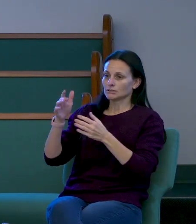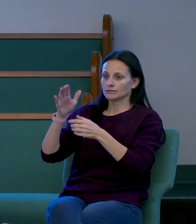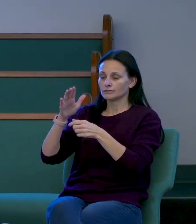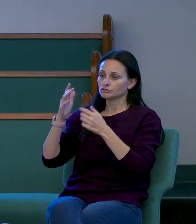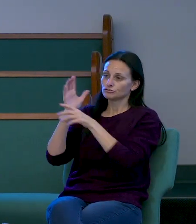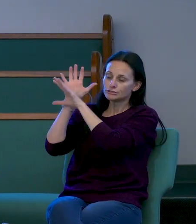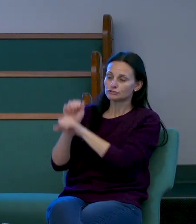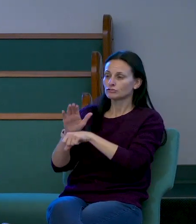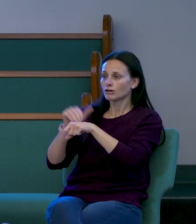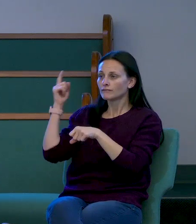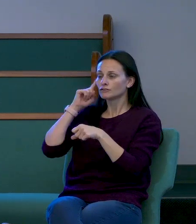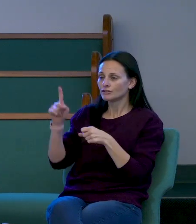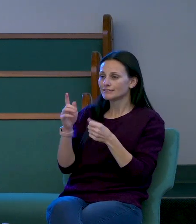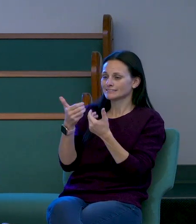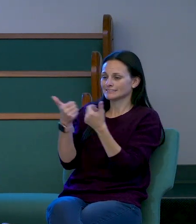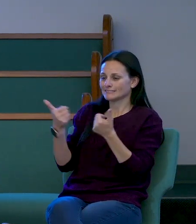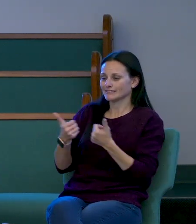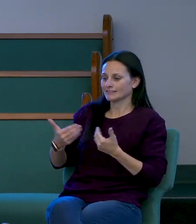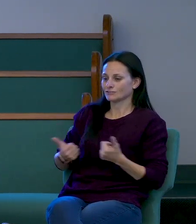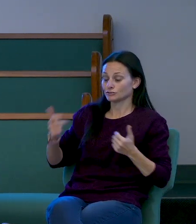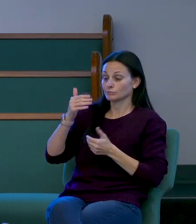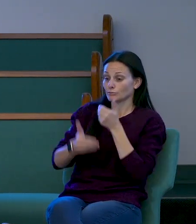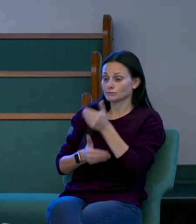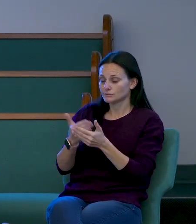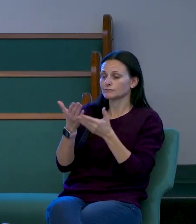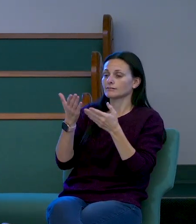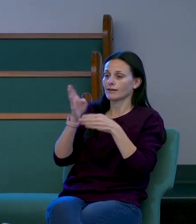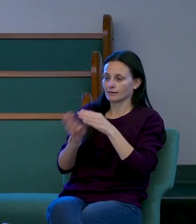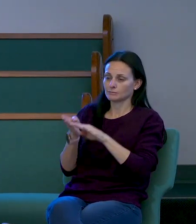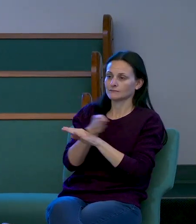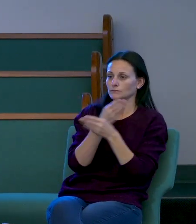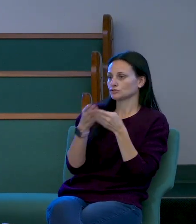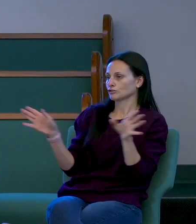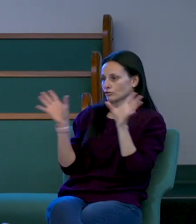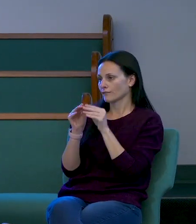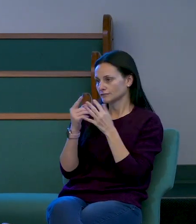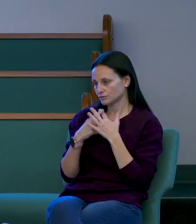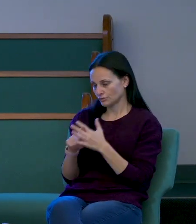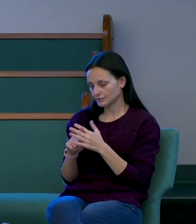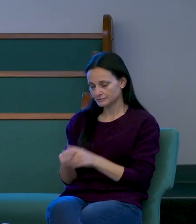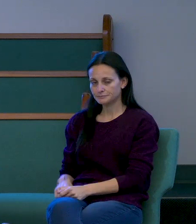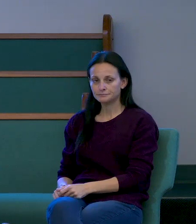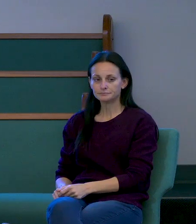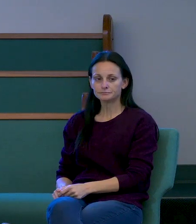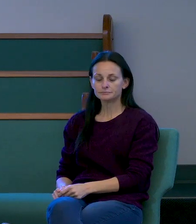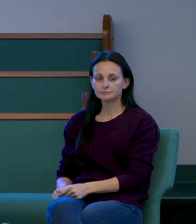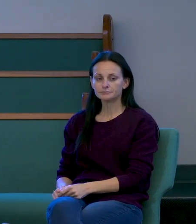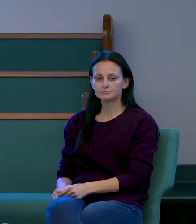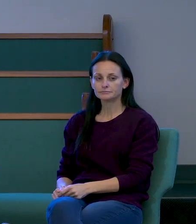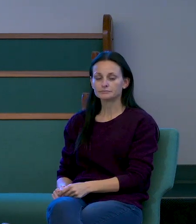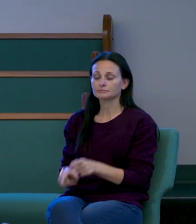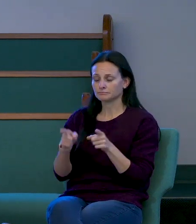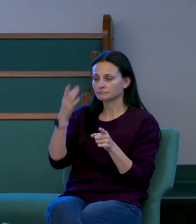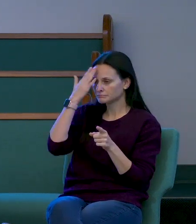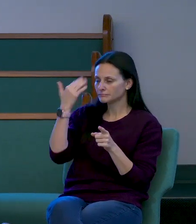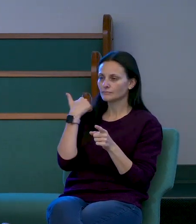continue the disaffiliation process, which ended before General Conference began. As you may know, we've